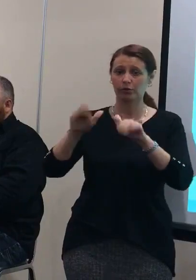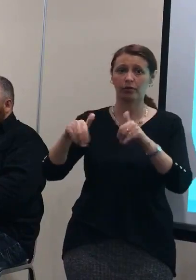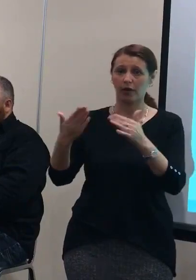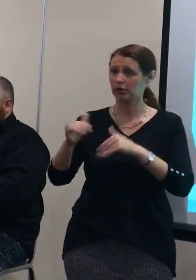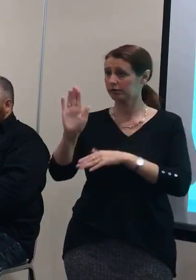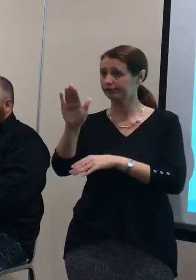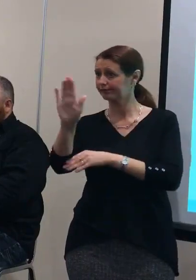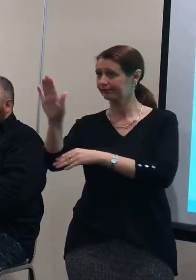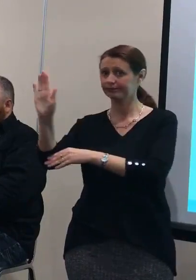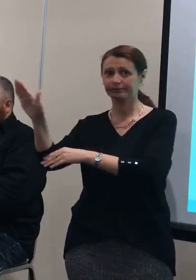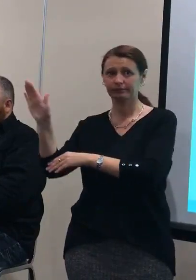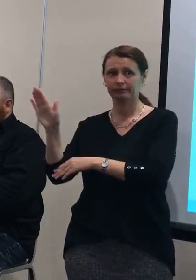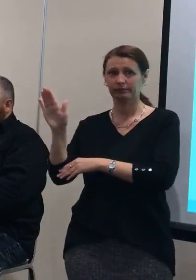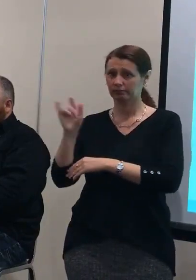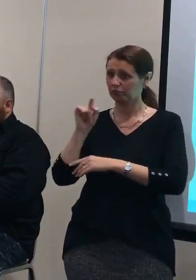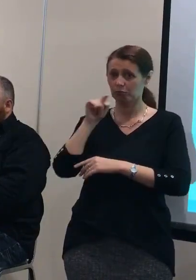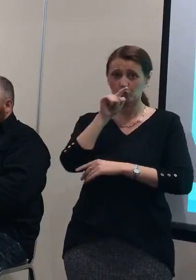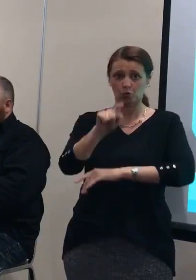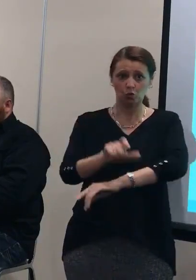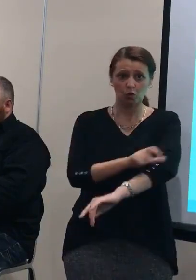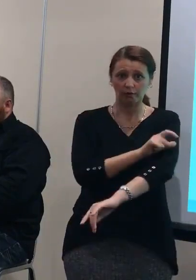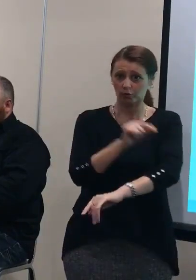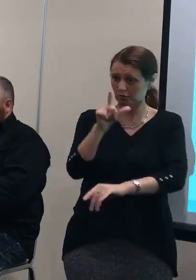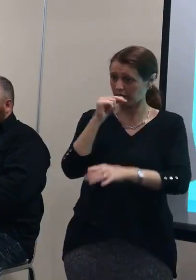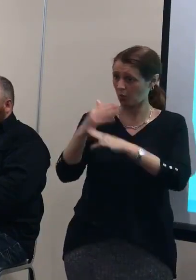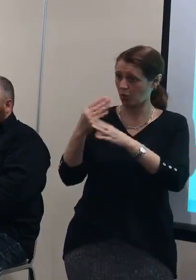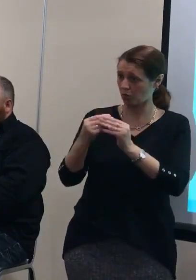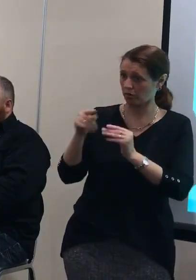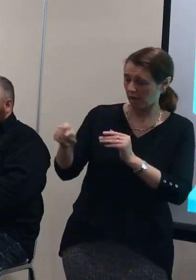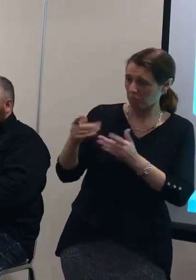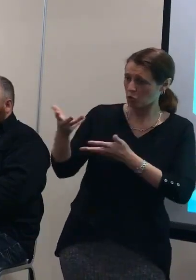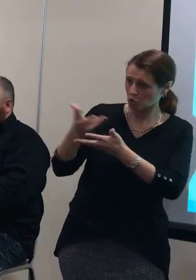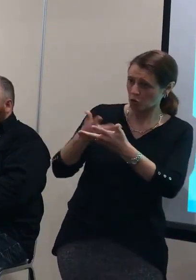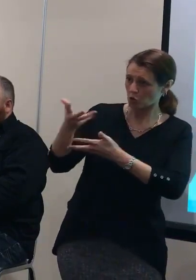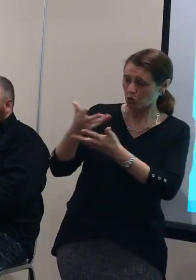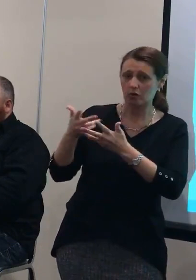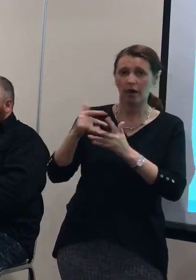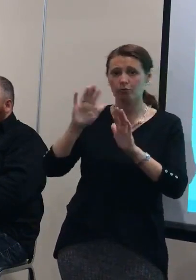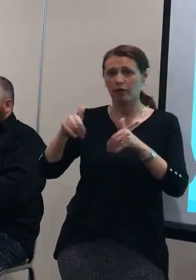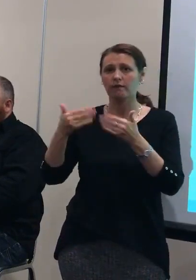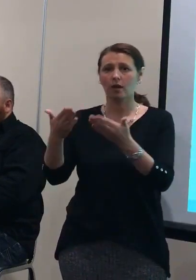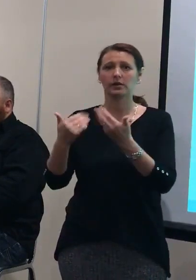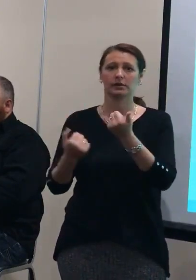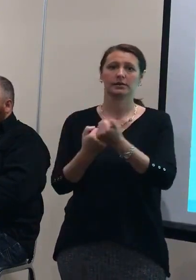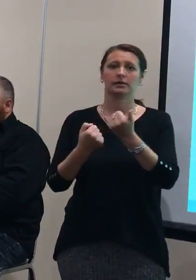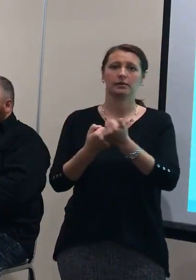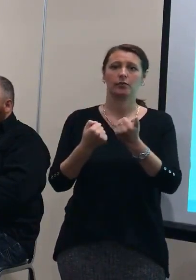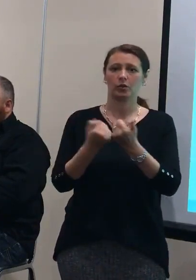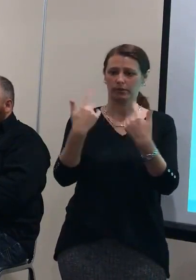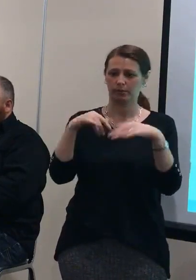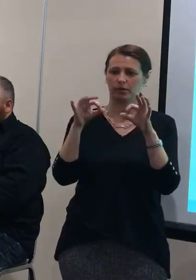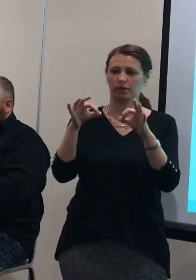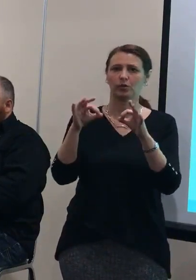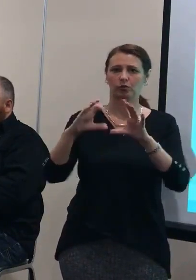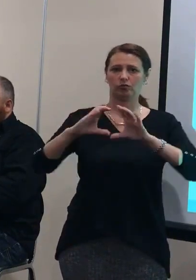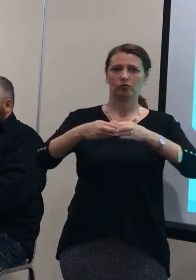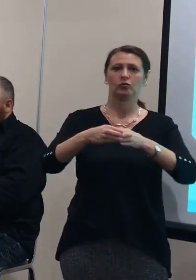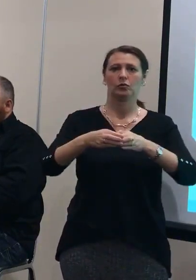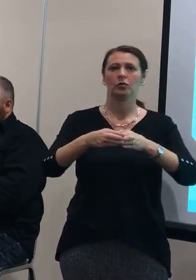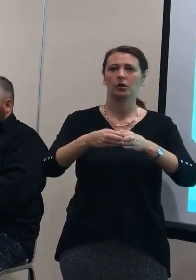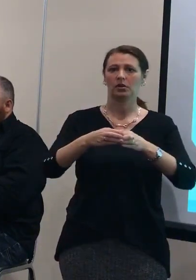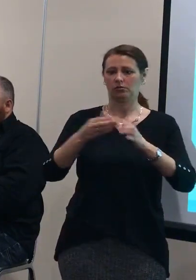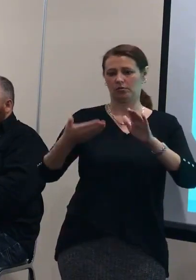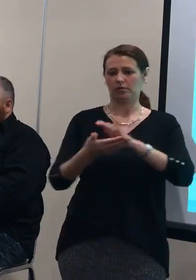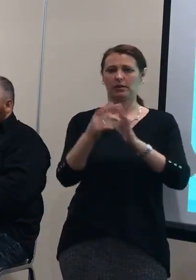providers who you're confident you can work with, and who, if you like, are providing supports to a particular constituency within